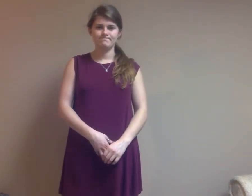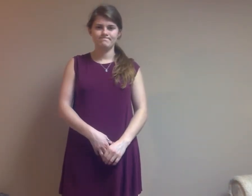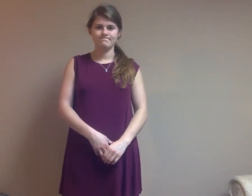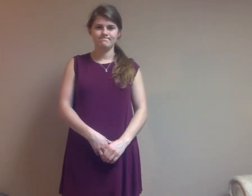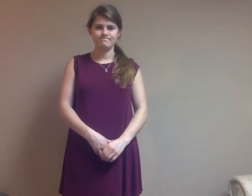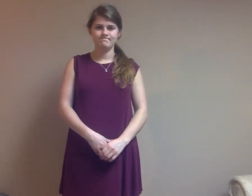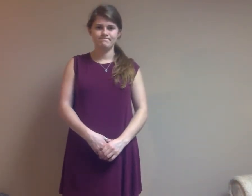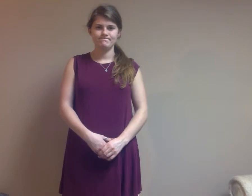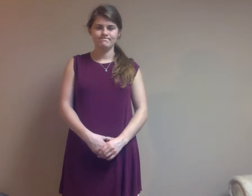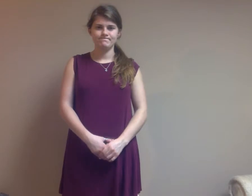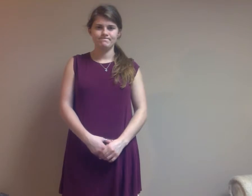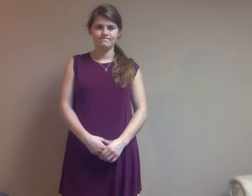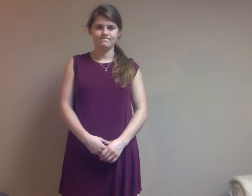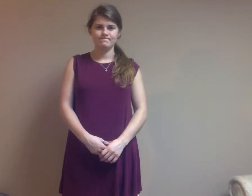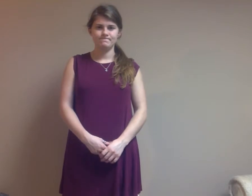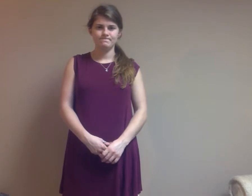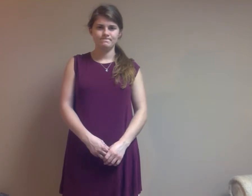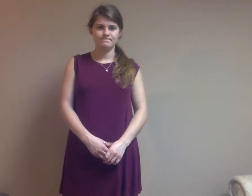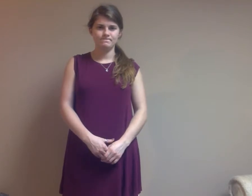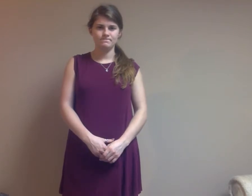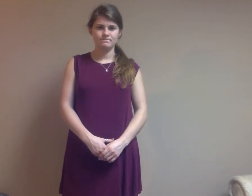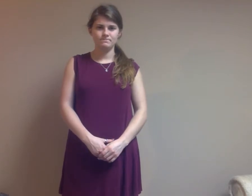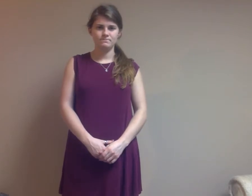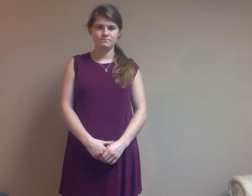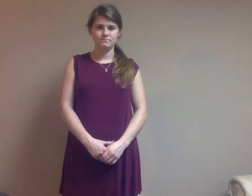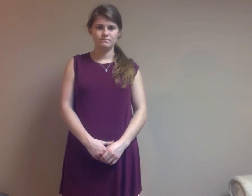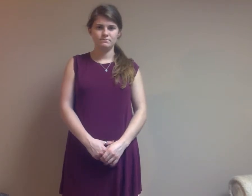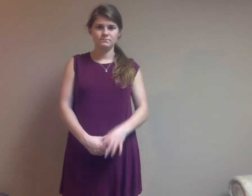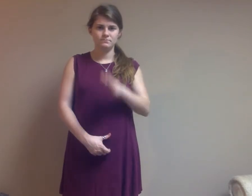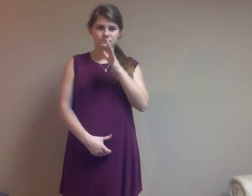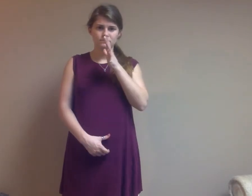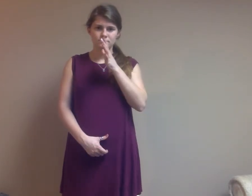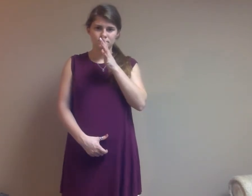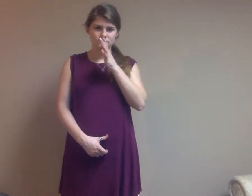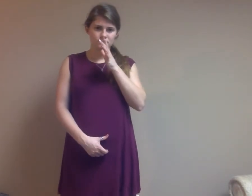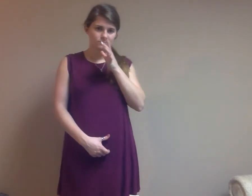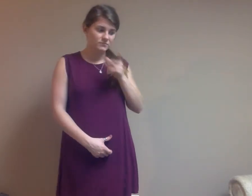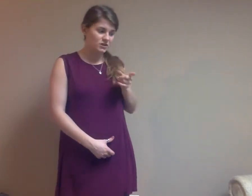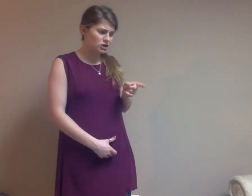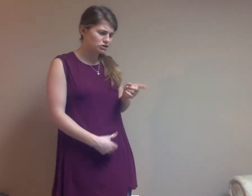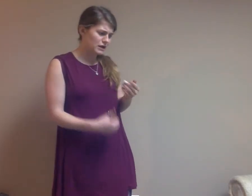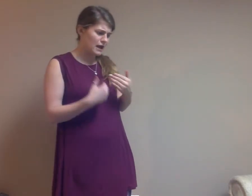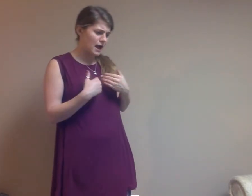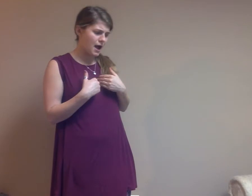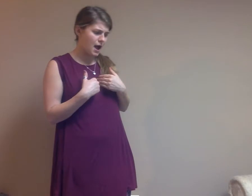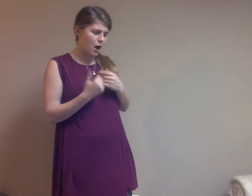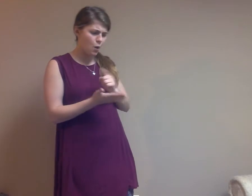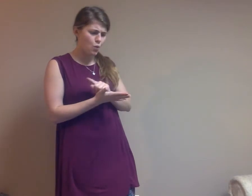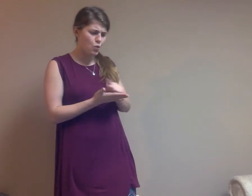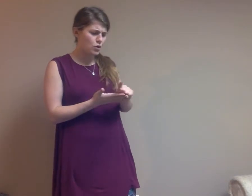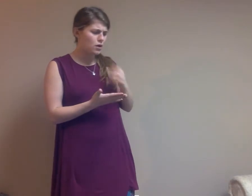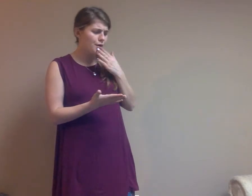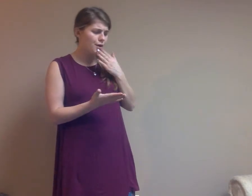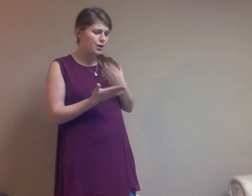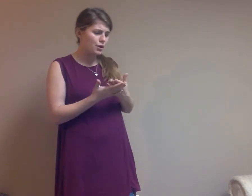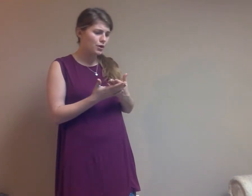Bye. She had such a good week last week. She was on such a high. She came home on such a high. Yeah. And then Saturday